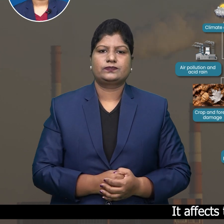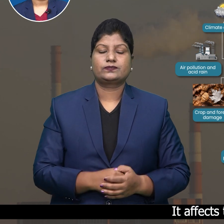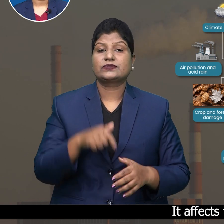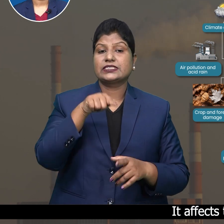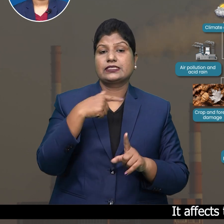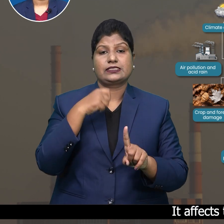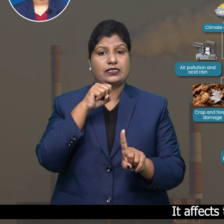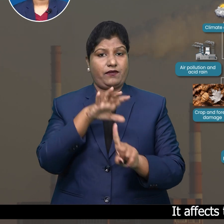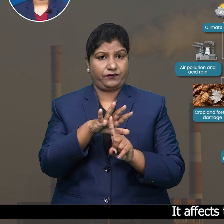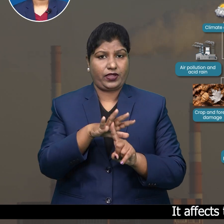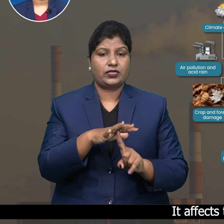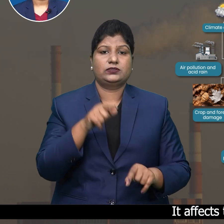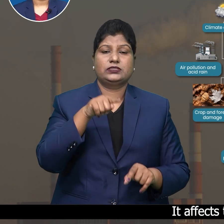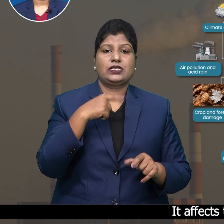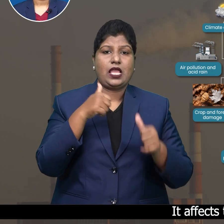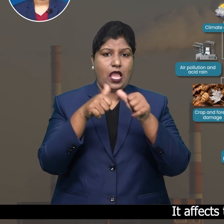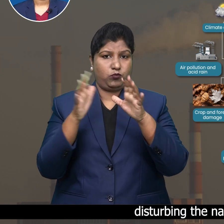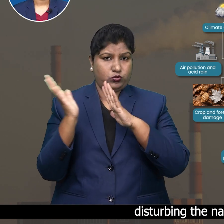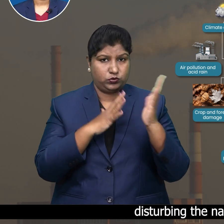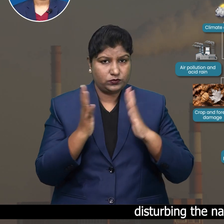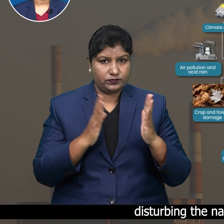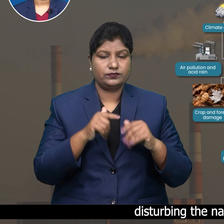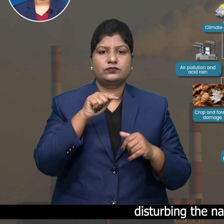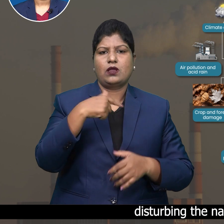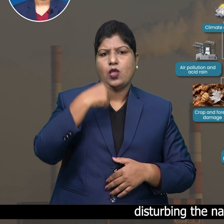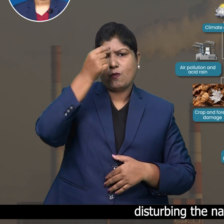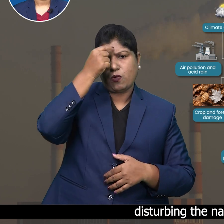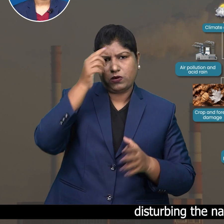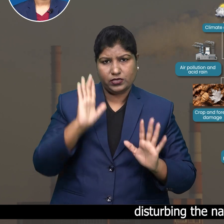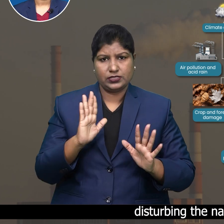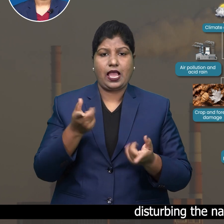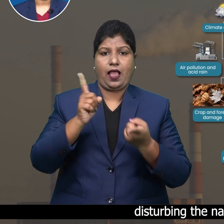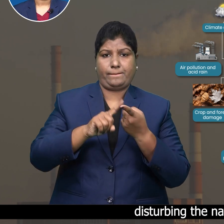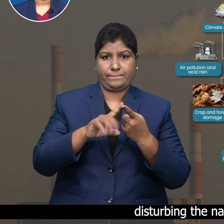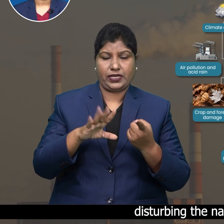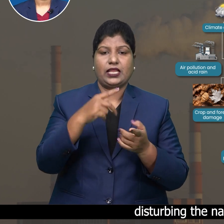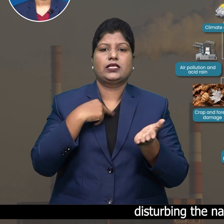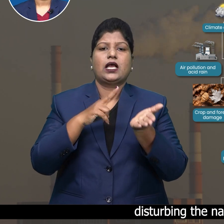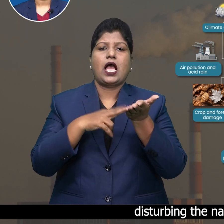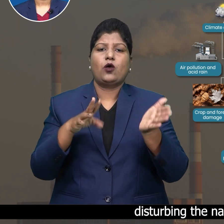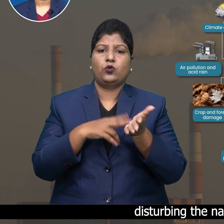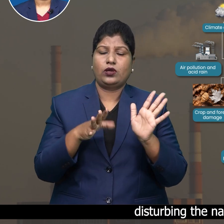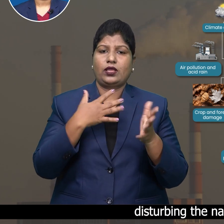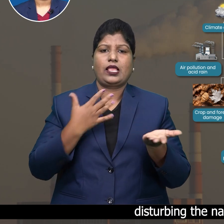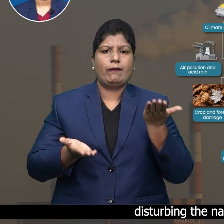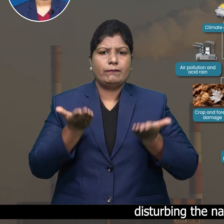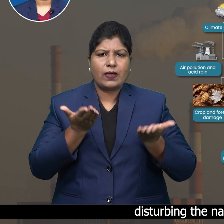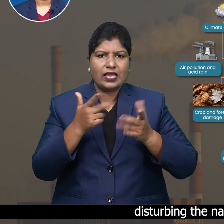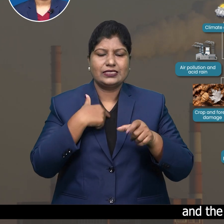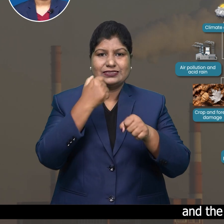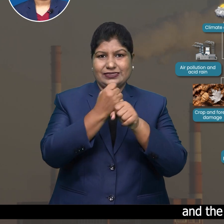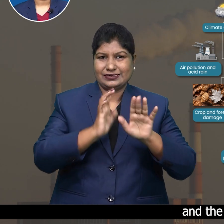It affects the atmosphere, disturbing the natural balance of